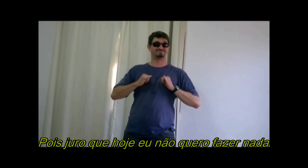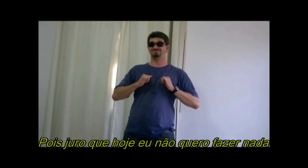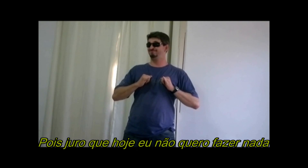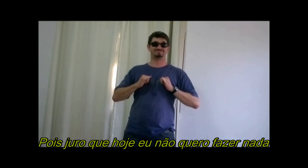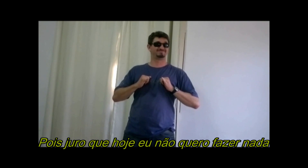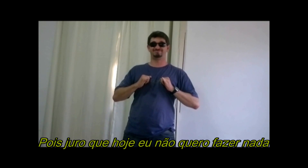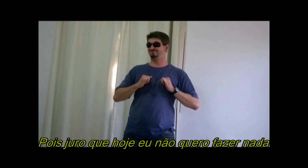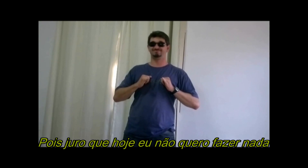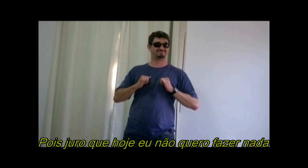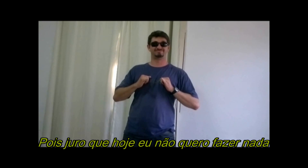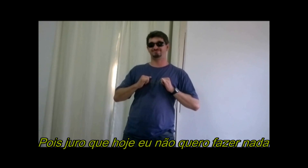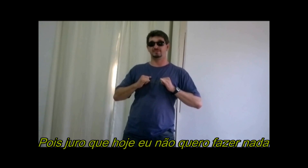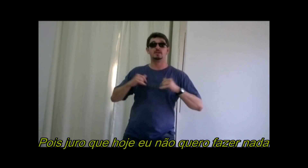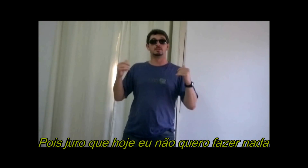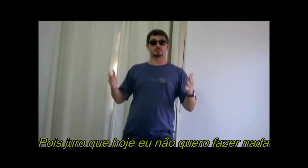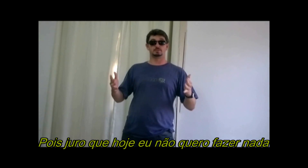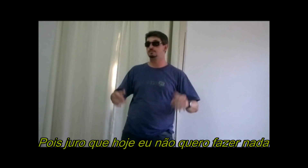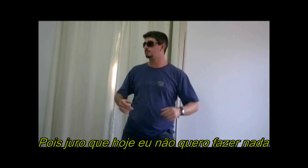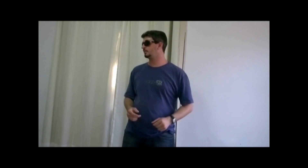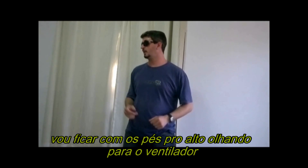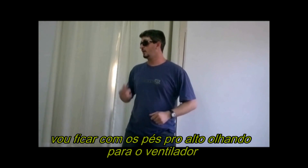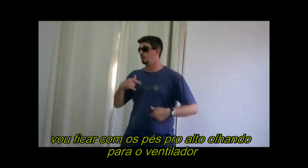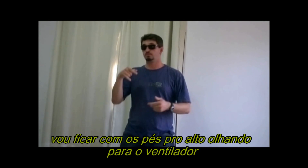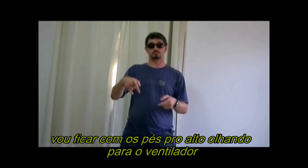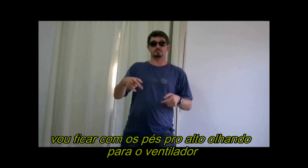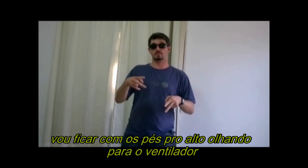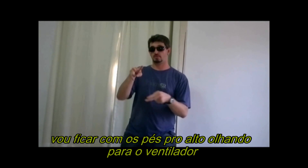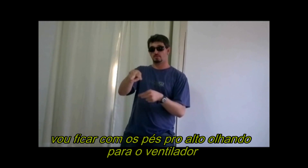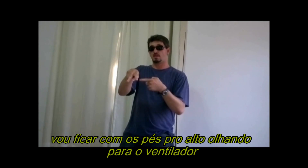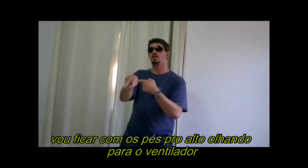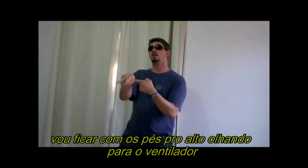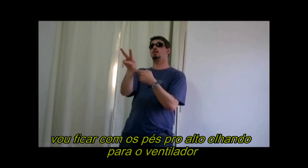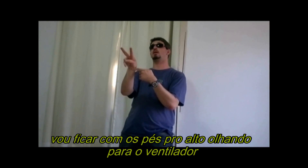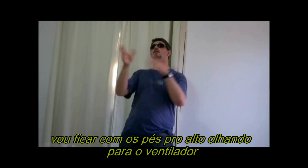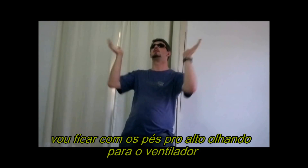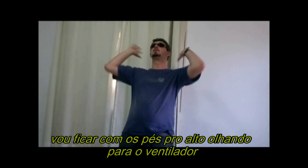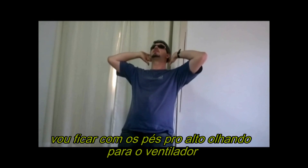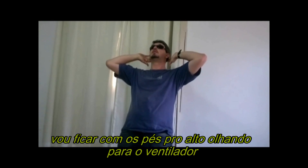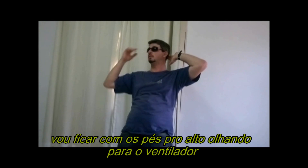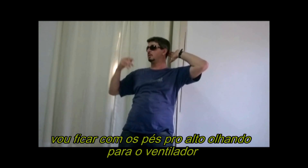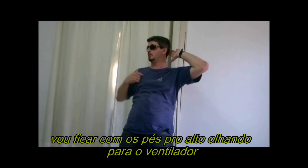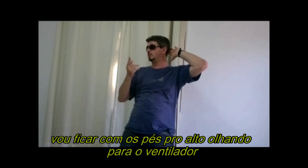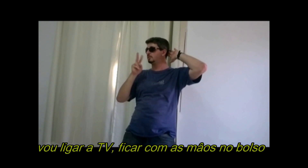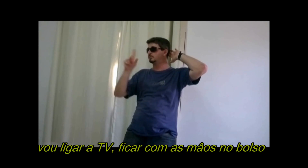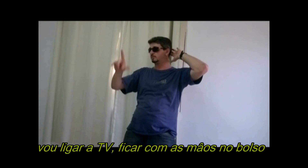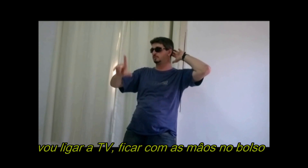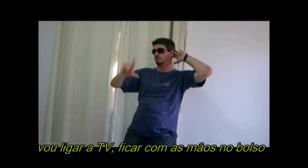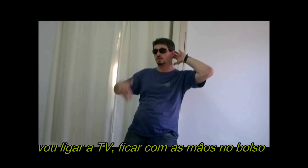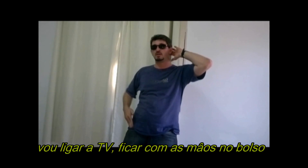doing anything. I'm gonna kick my feet up and stare at the fan. Turn the TV on, throw my hand